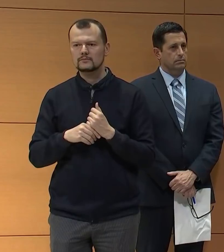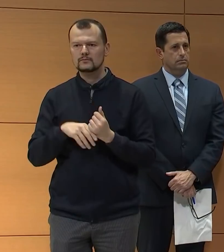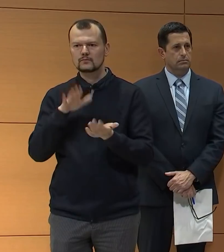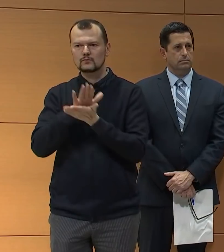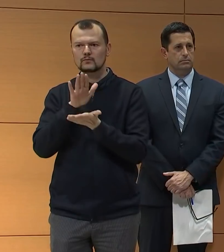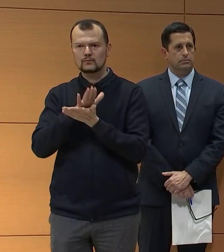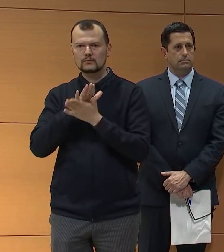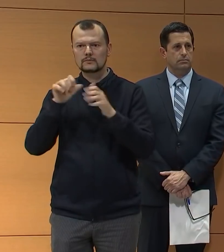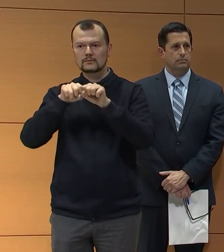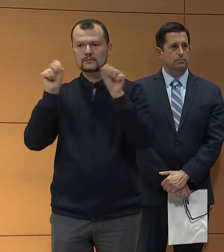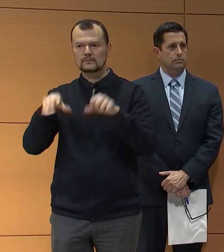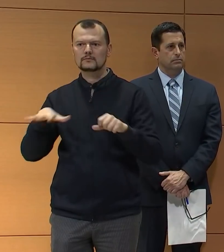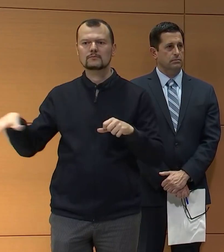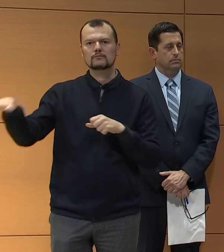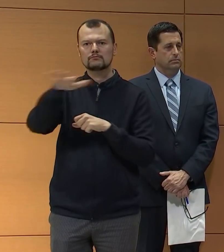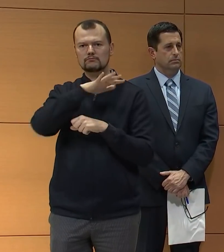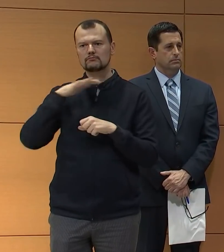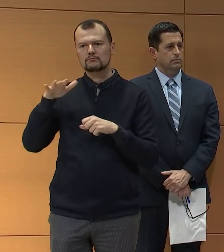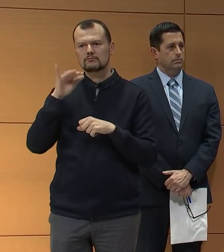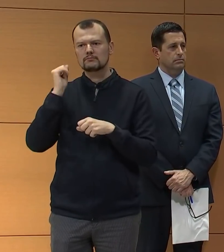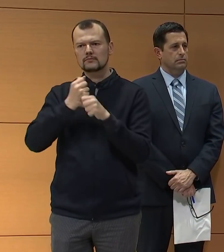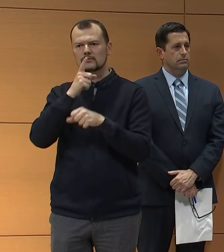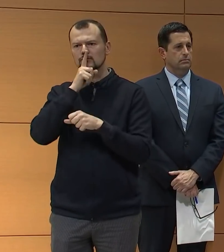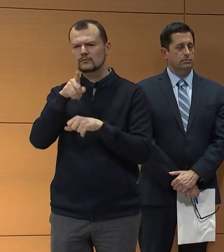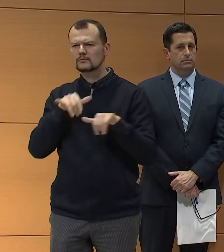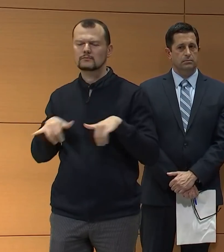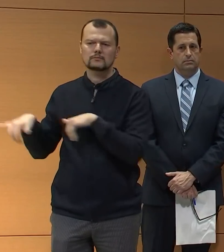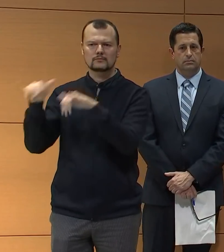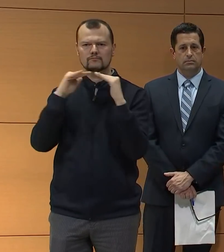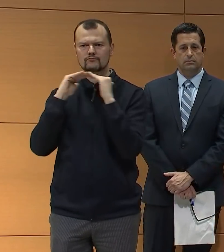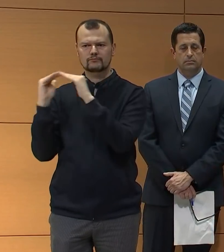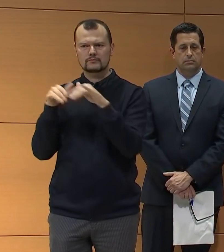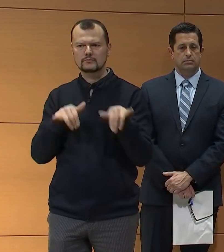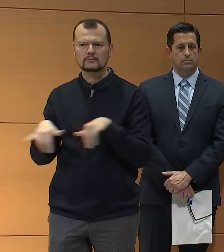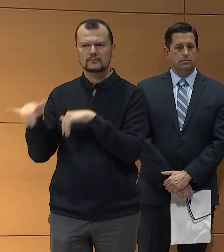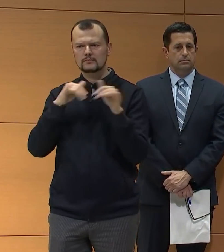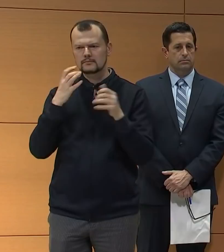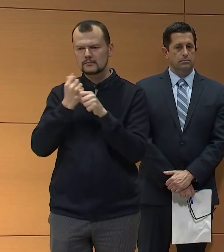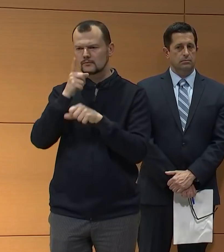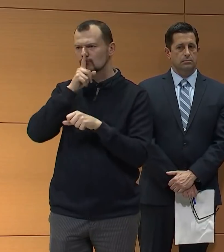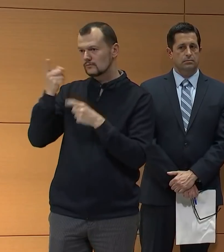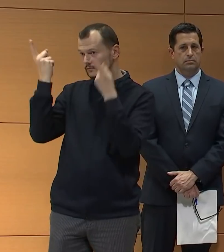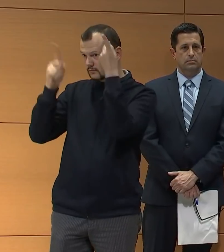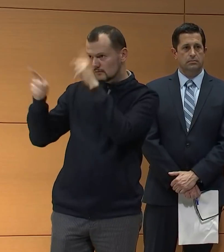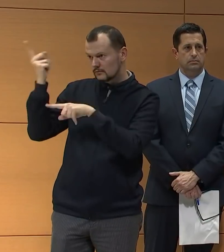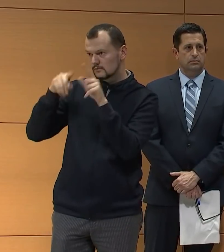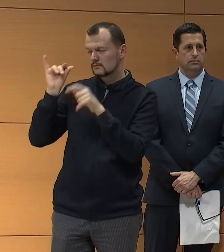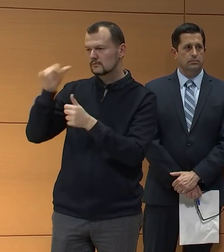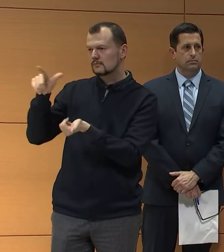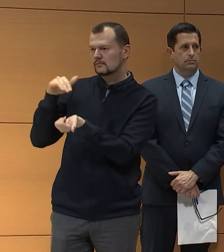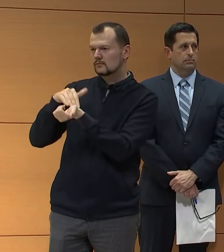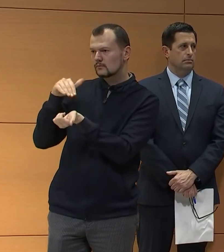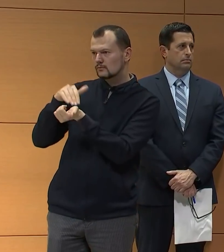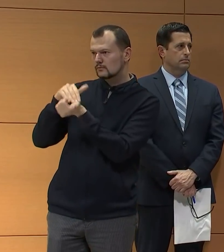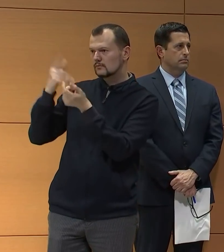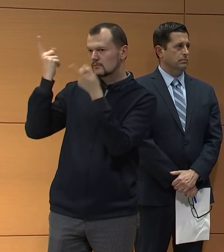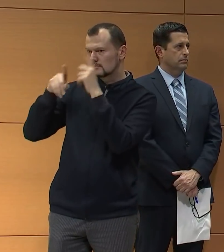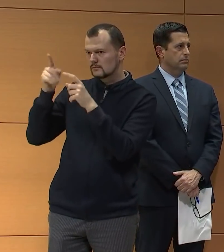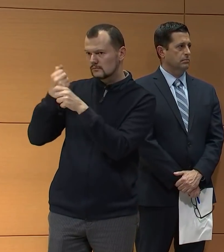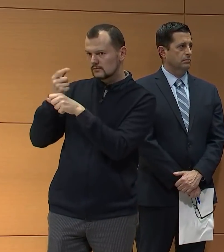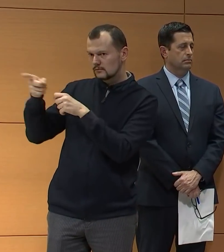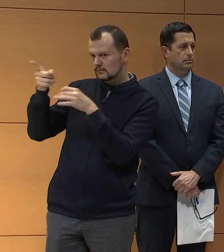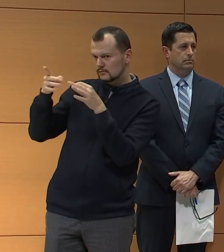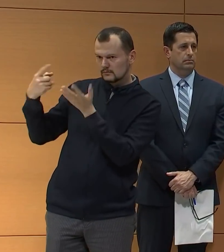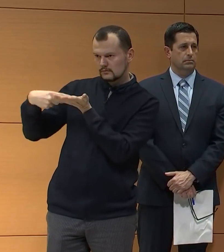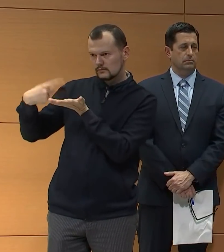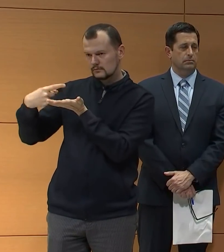with their local medical authorities to help make those decisions. We are working with our local medical authorities. We spoke with Dr. Gloria